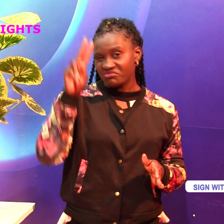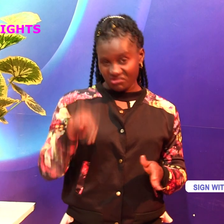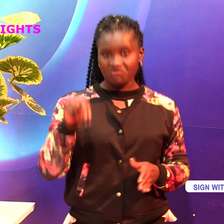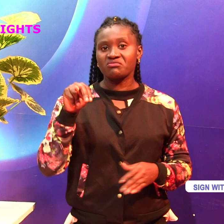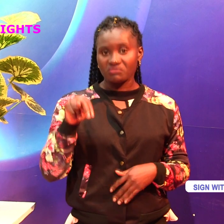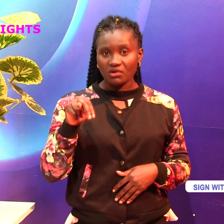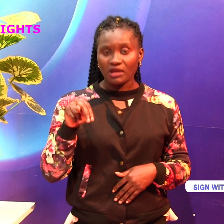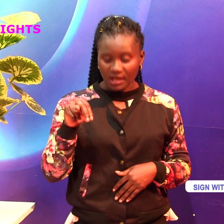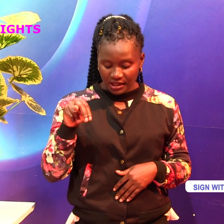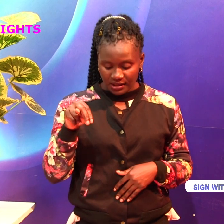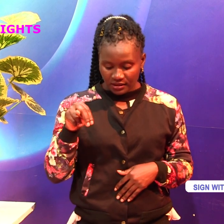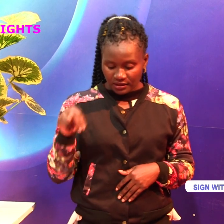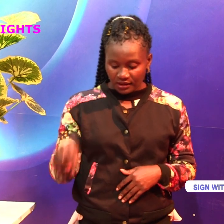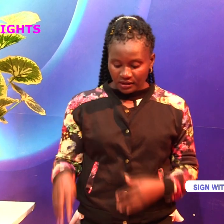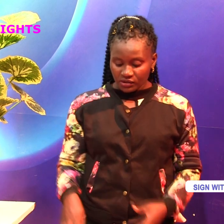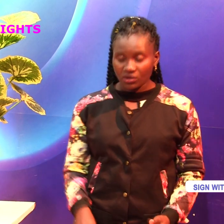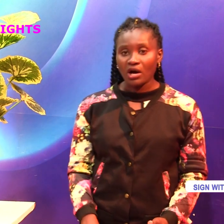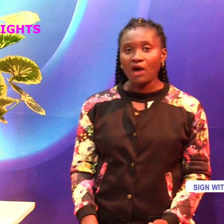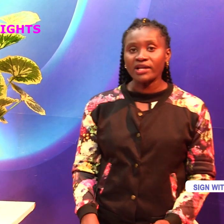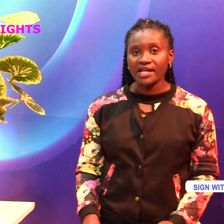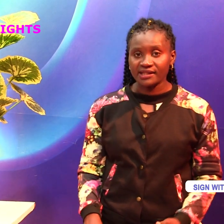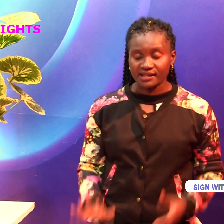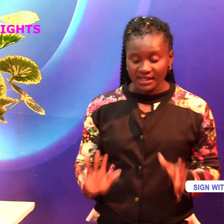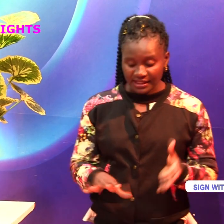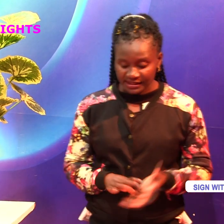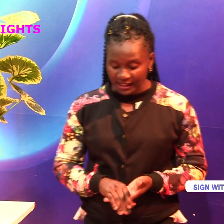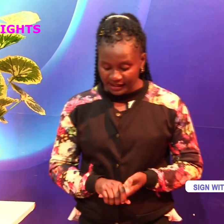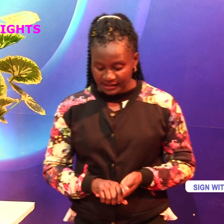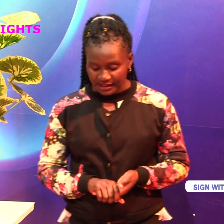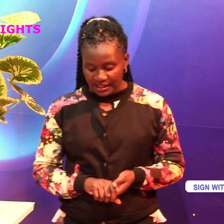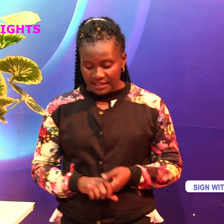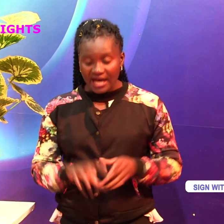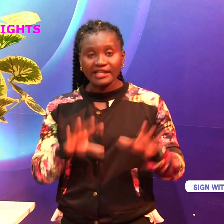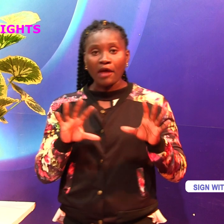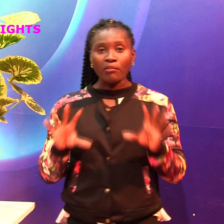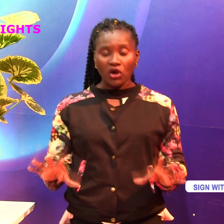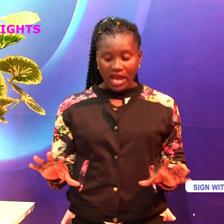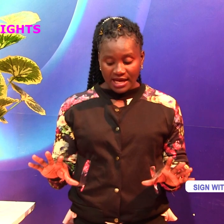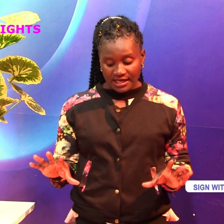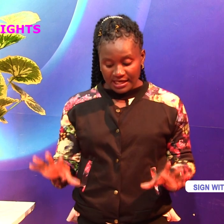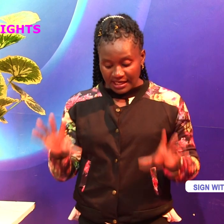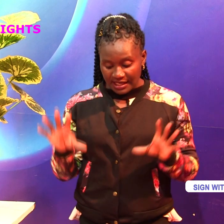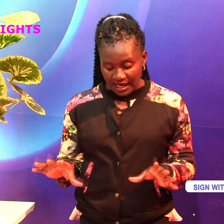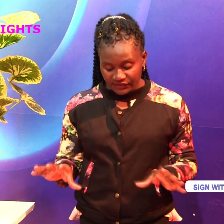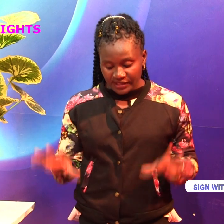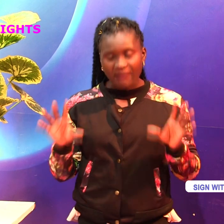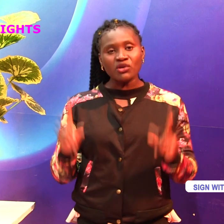no. Okay, so our next sentence is, that employer loves